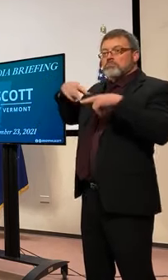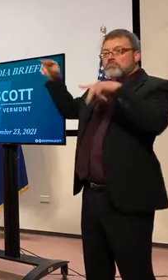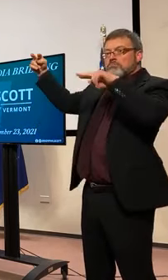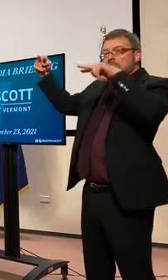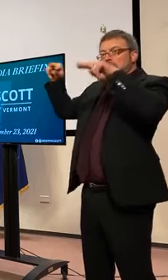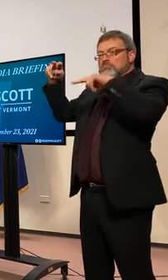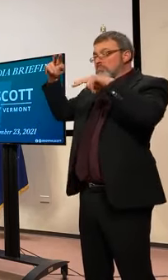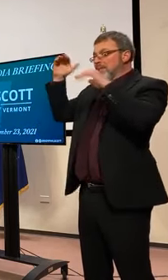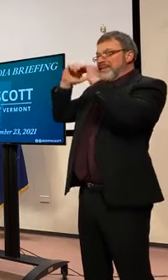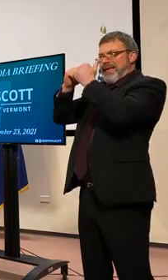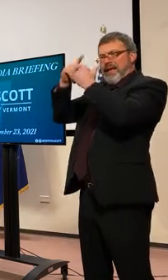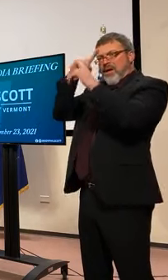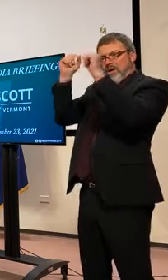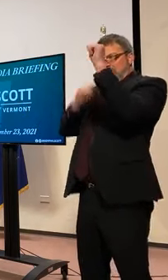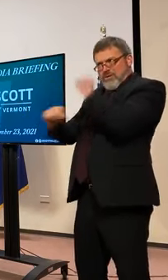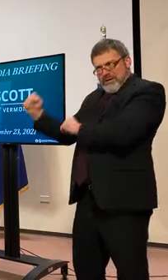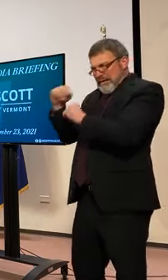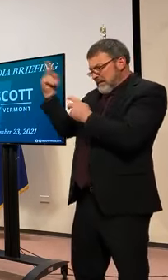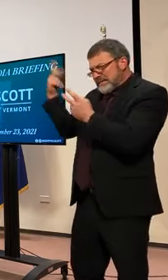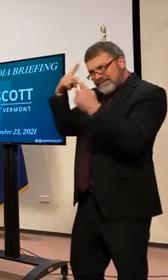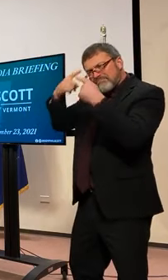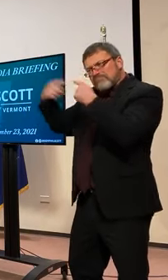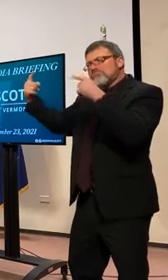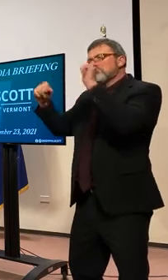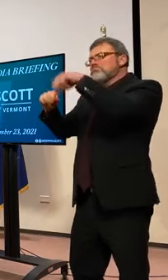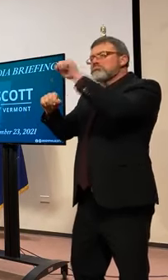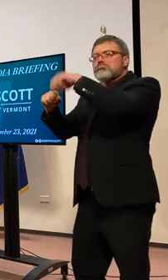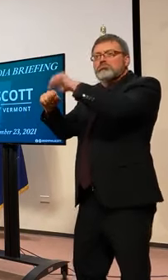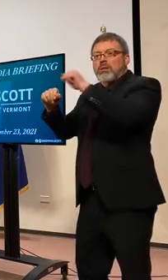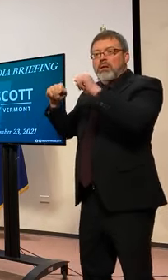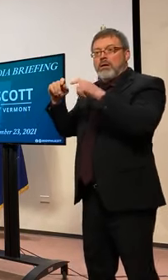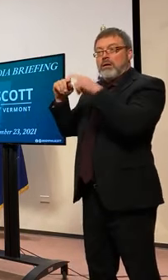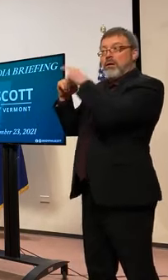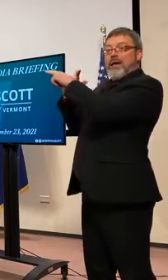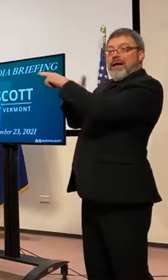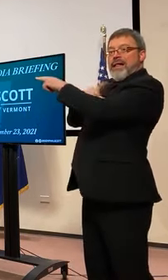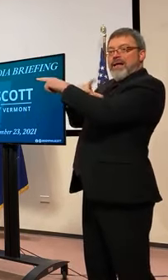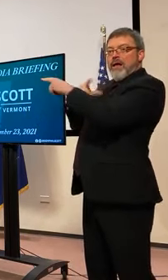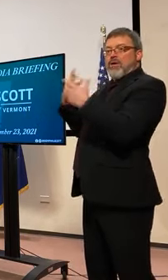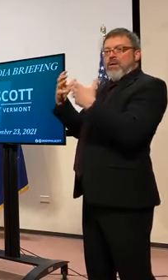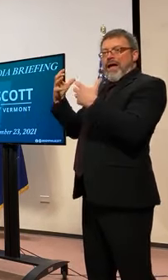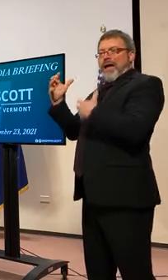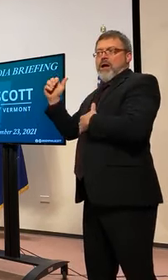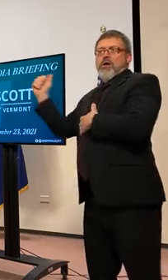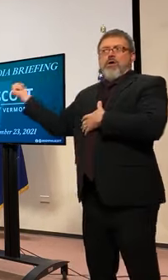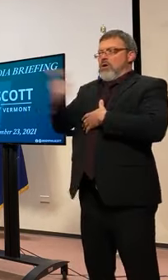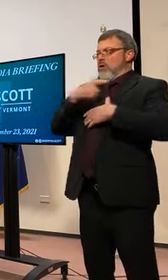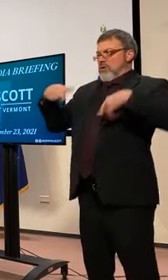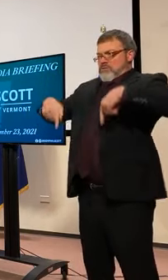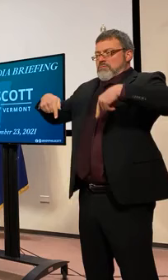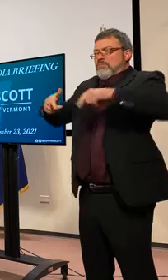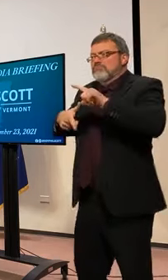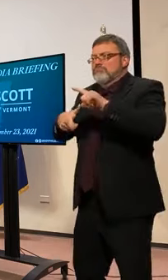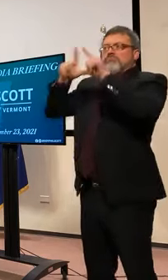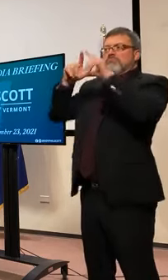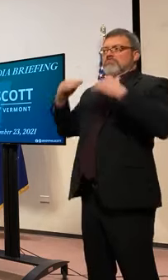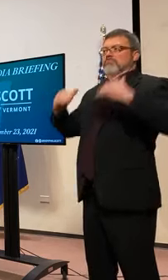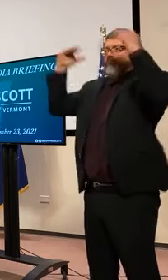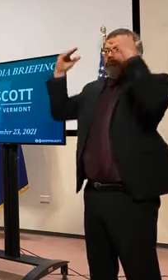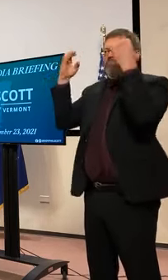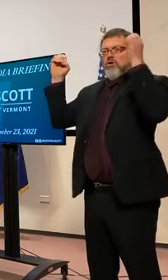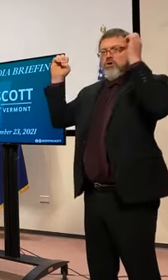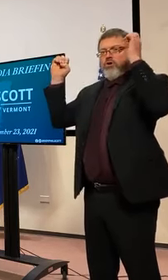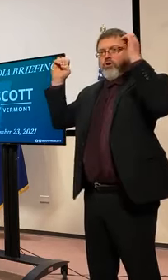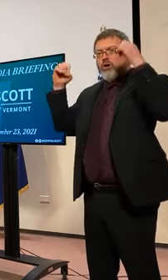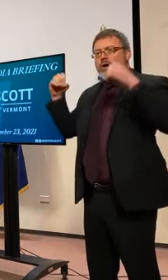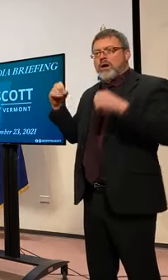strategy. Legislative leaders believe we need to return to a state of emergency, impose a statewide mask mandate, and a